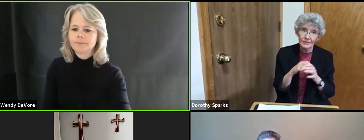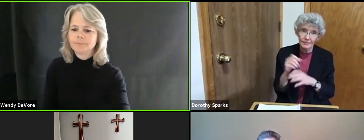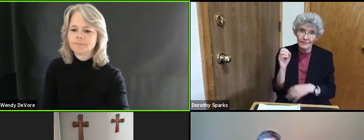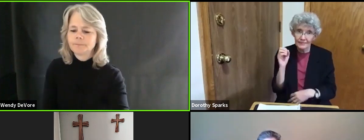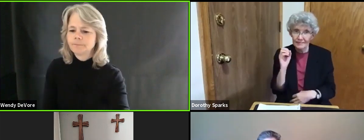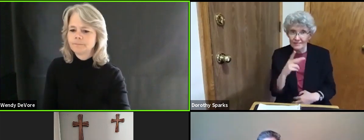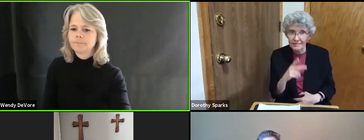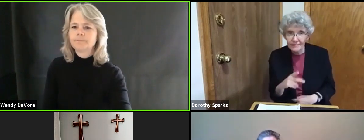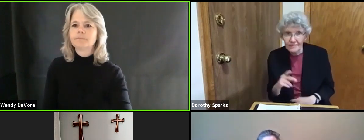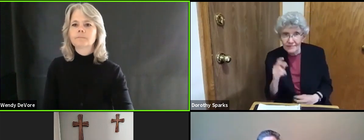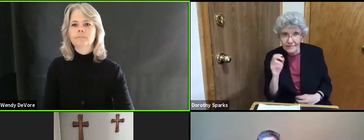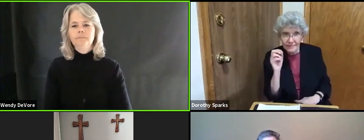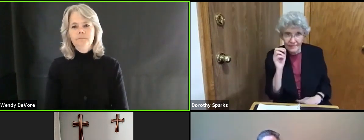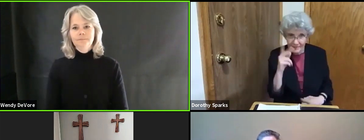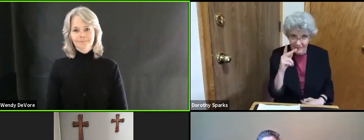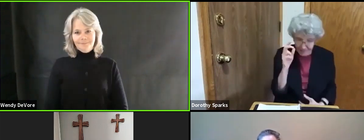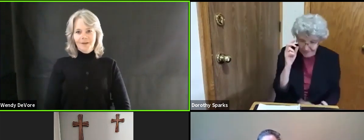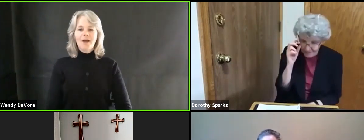sermon.